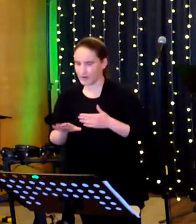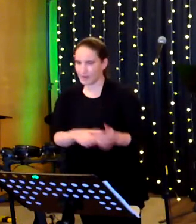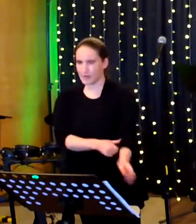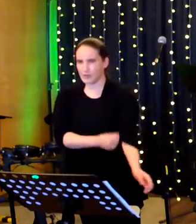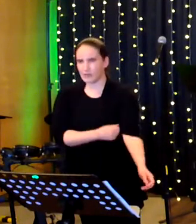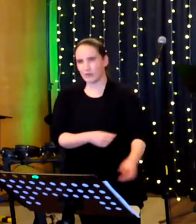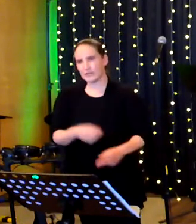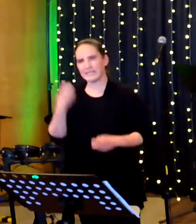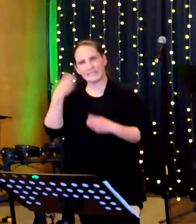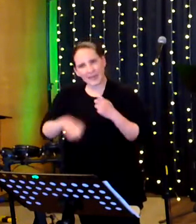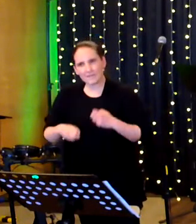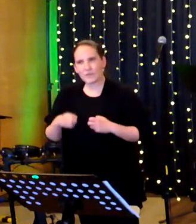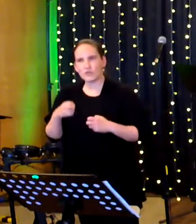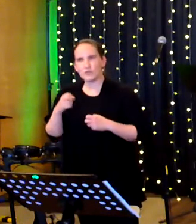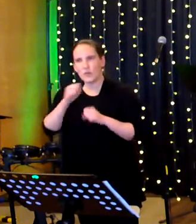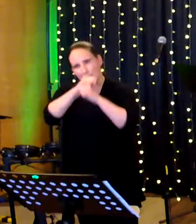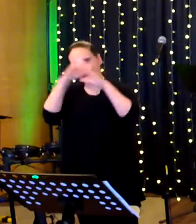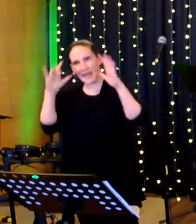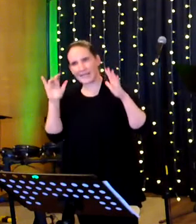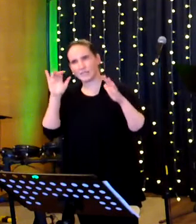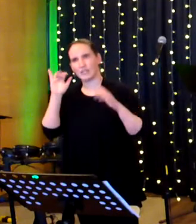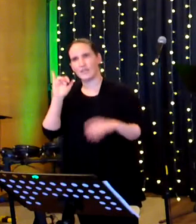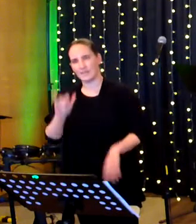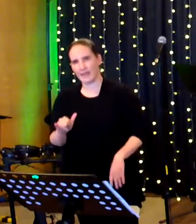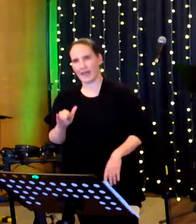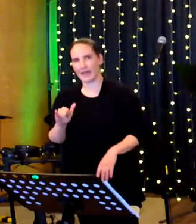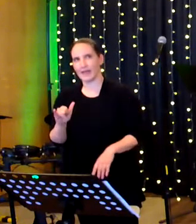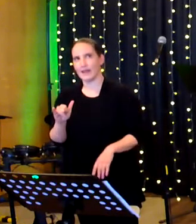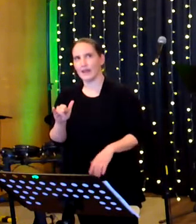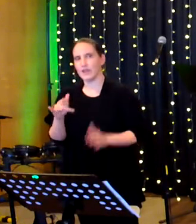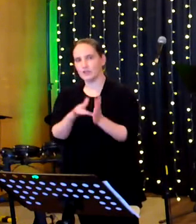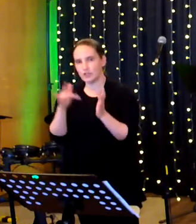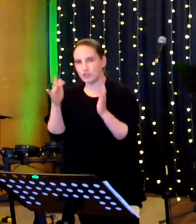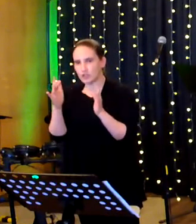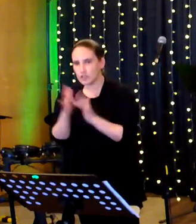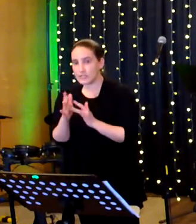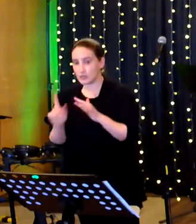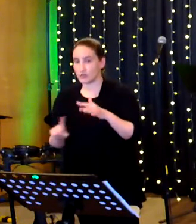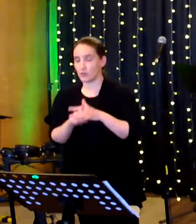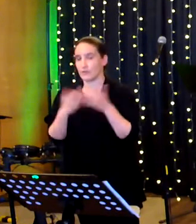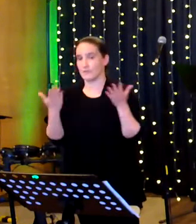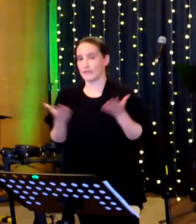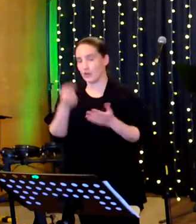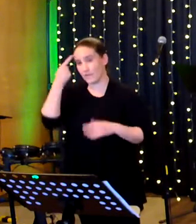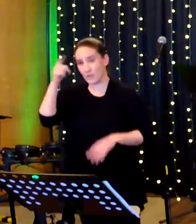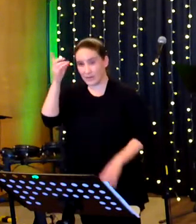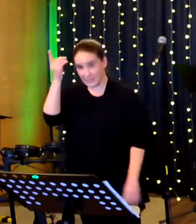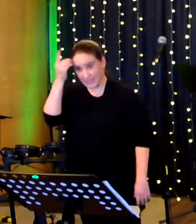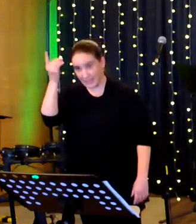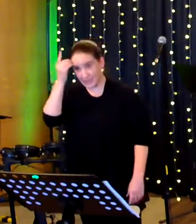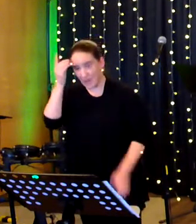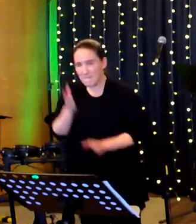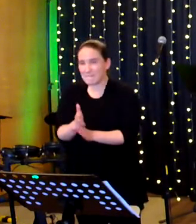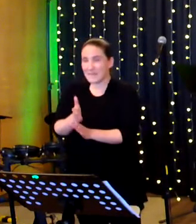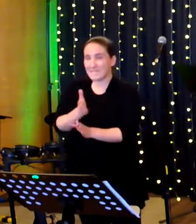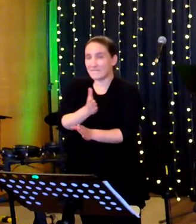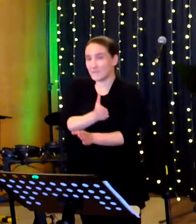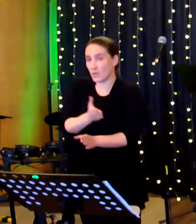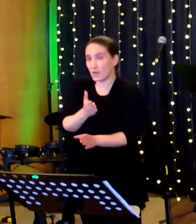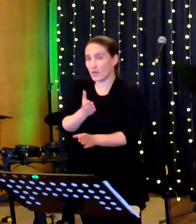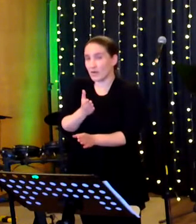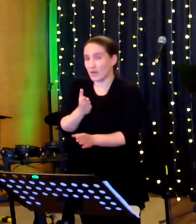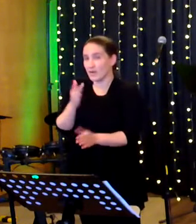bend to think about Jesus being this messenger bringing this vision to Daniel. But we have to remember who